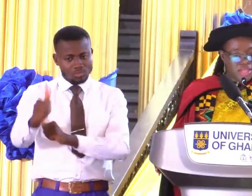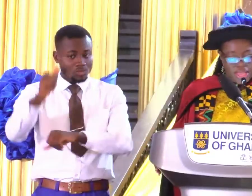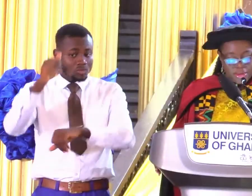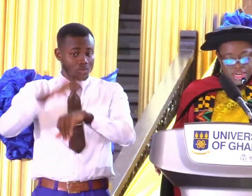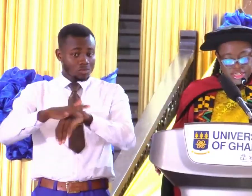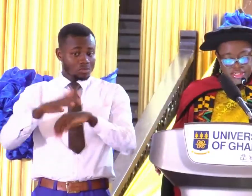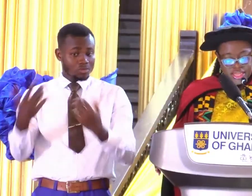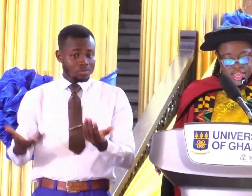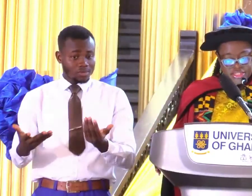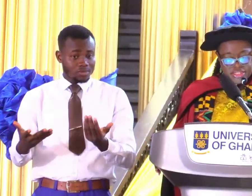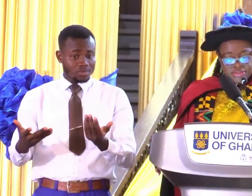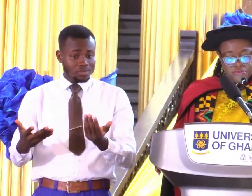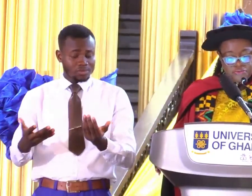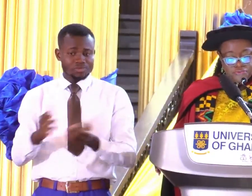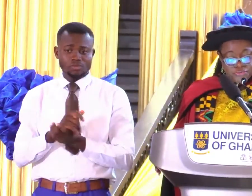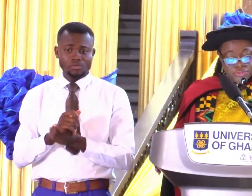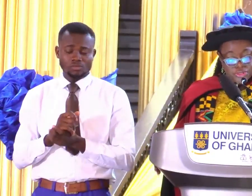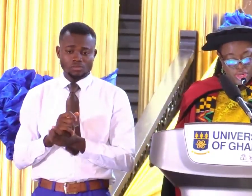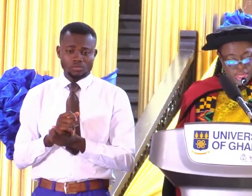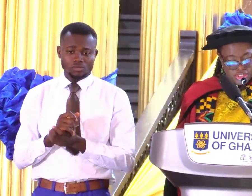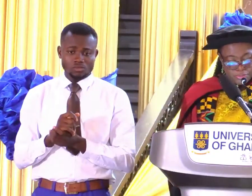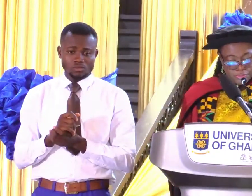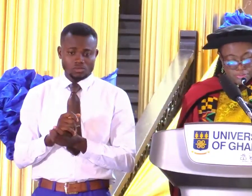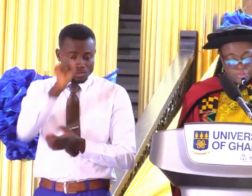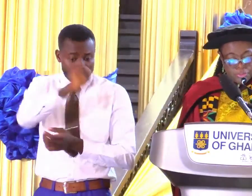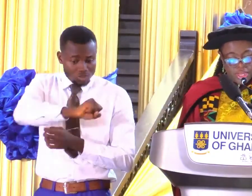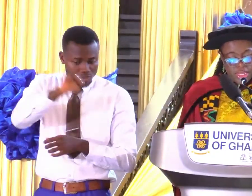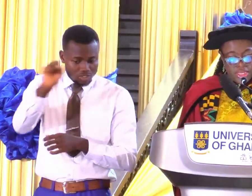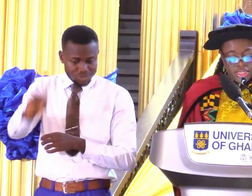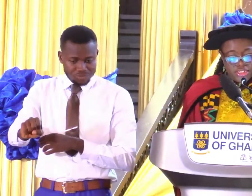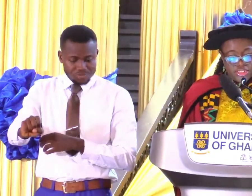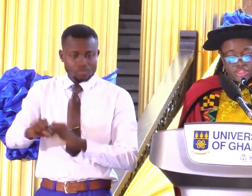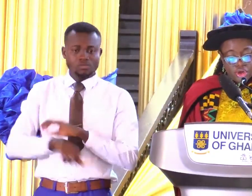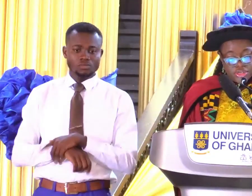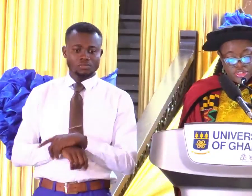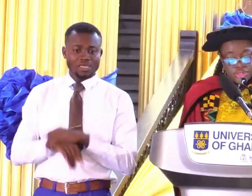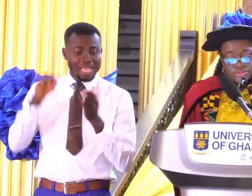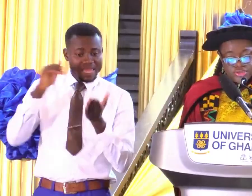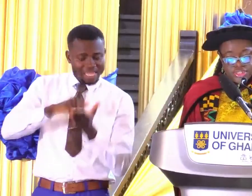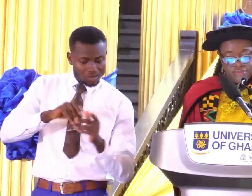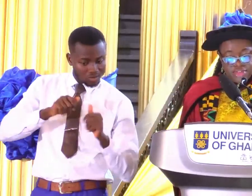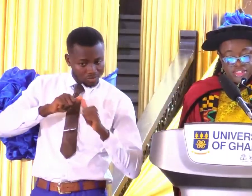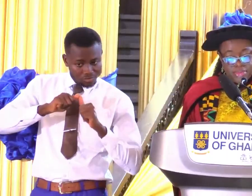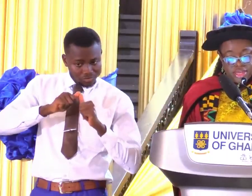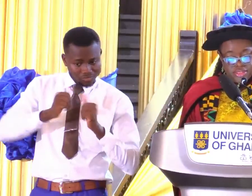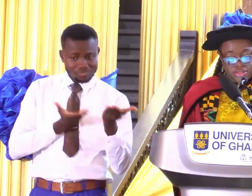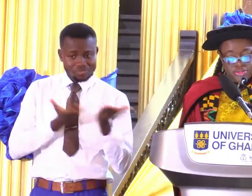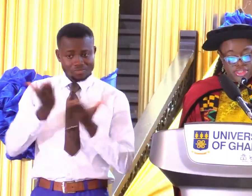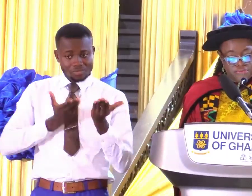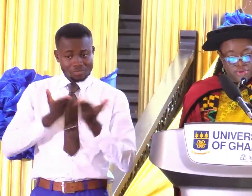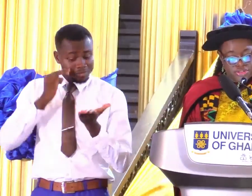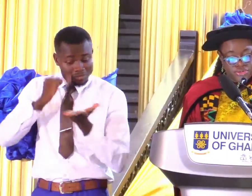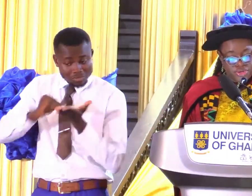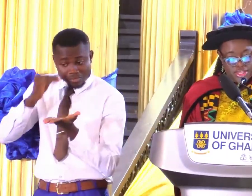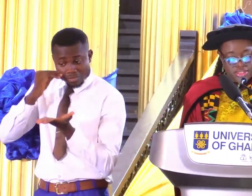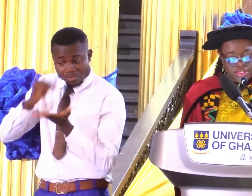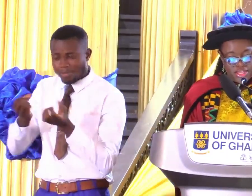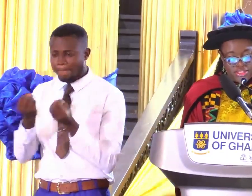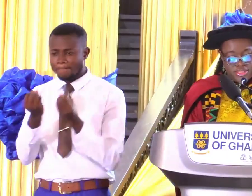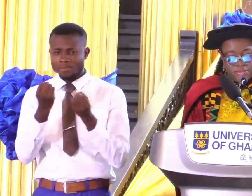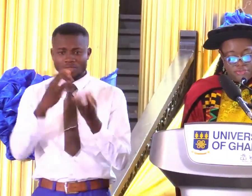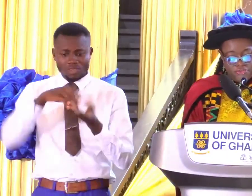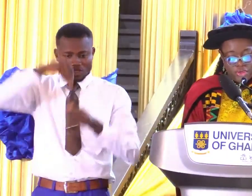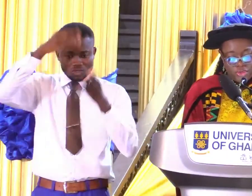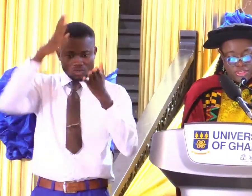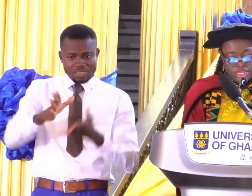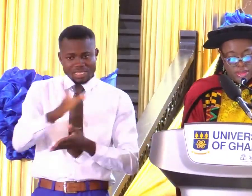Bill and Melinda Gates Scholarship. She continues to serve as a mentor to several students and